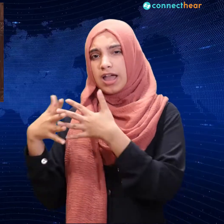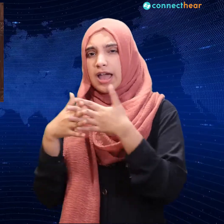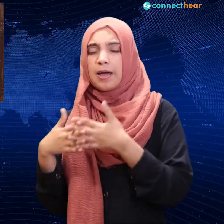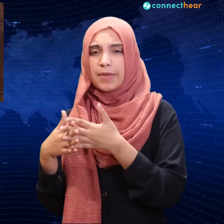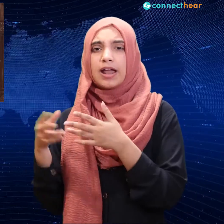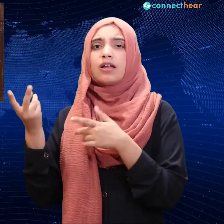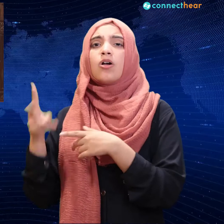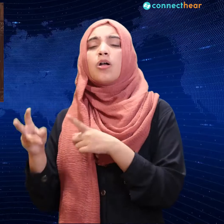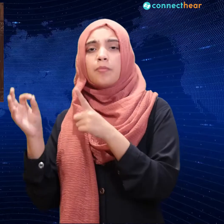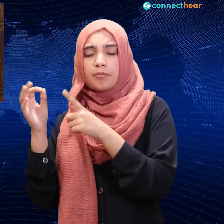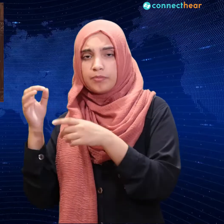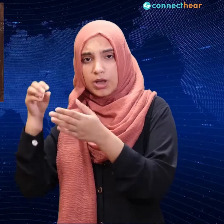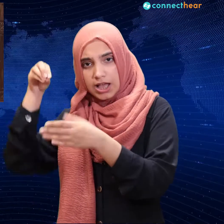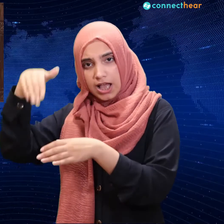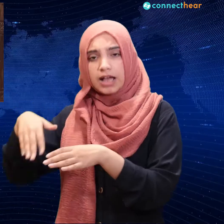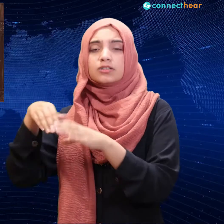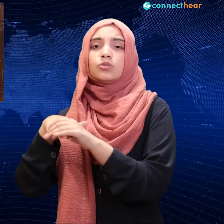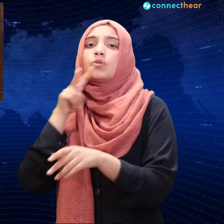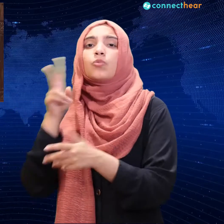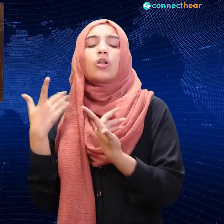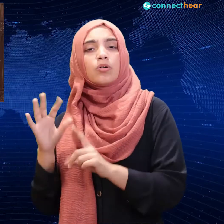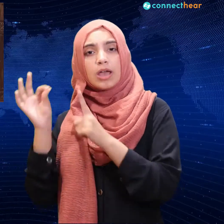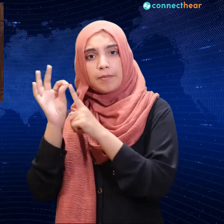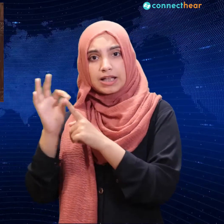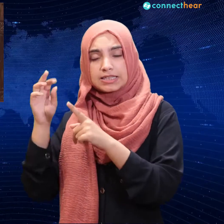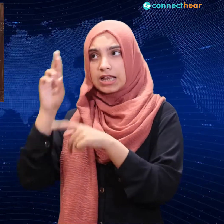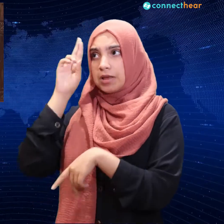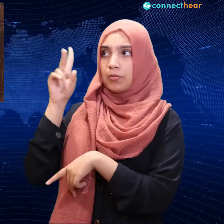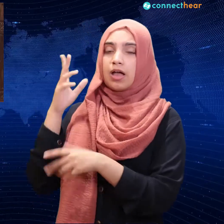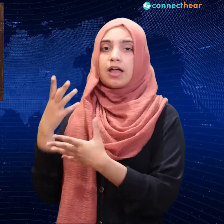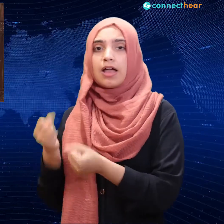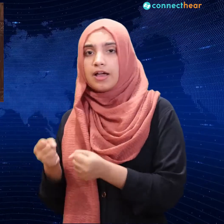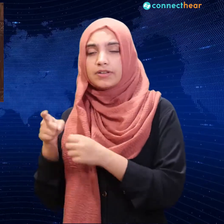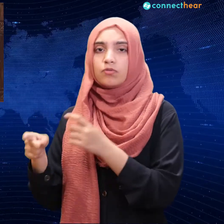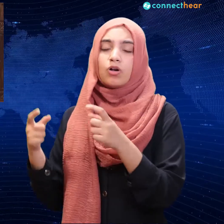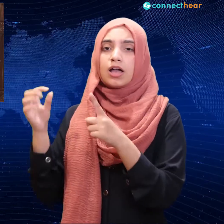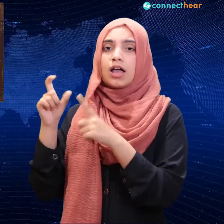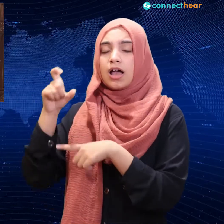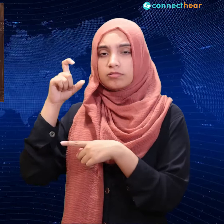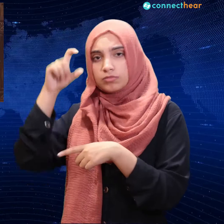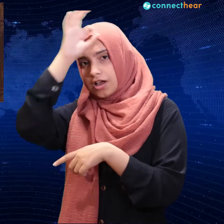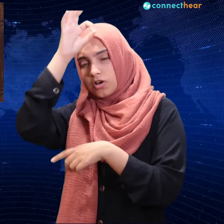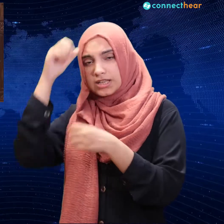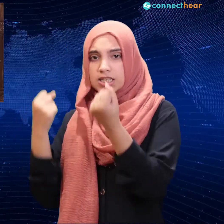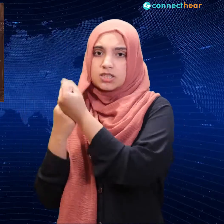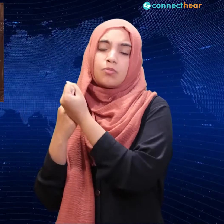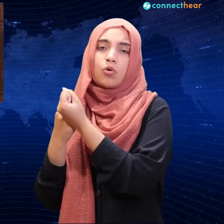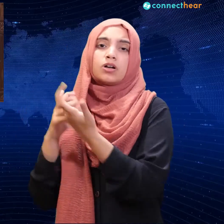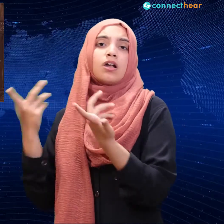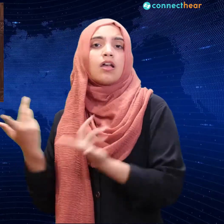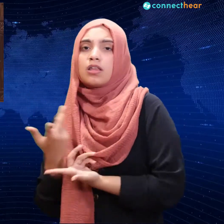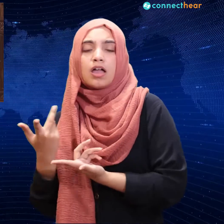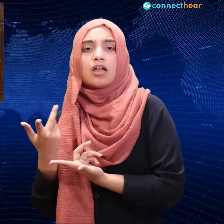Pakistan made a mistake by choosing between warring Afghan parties. But we have learned from that experience." How?